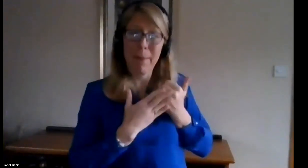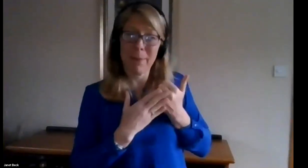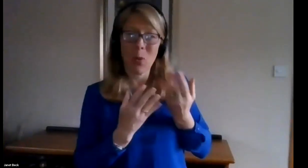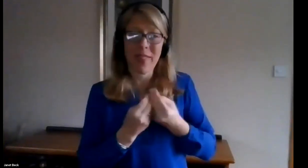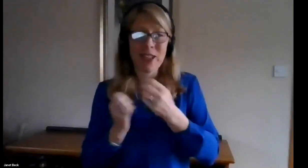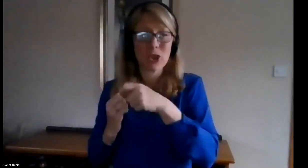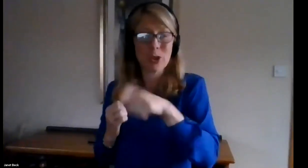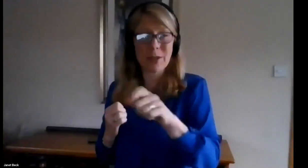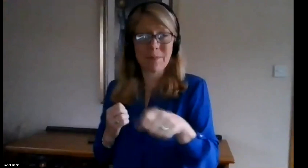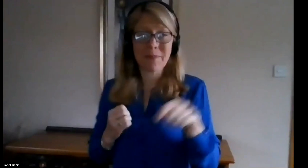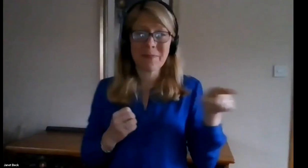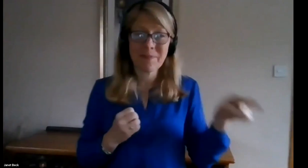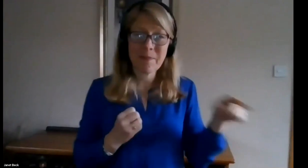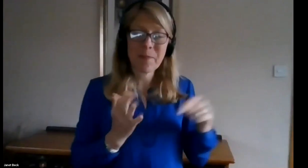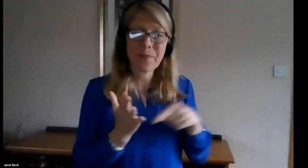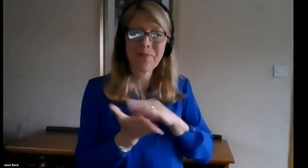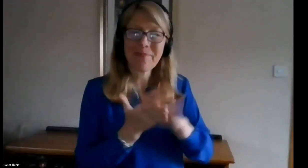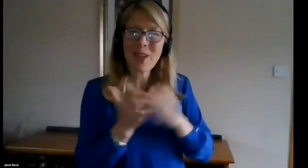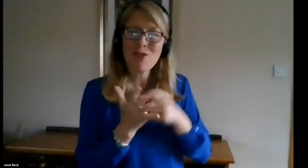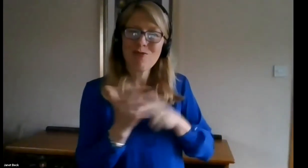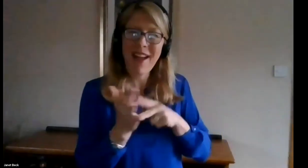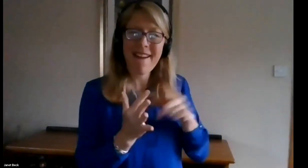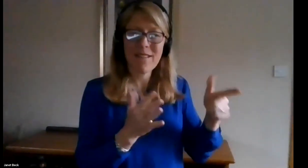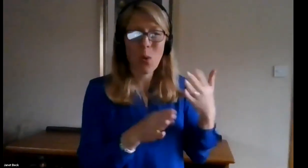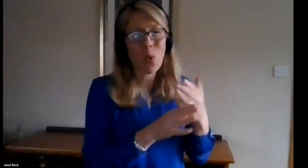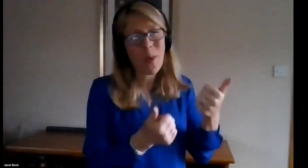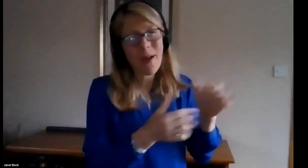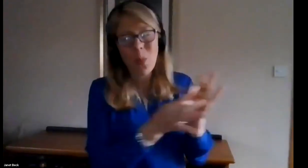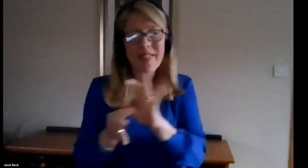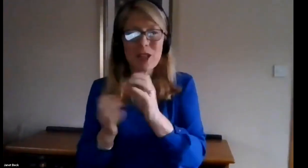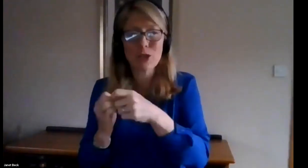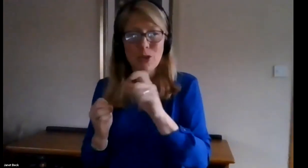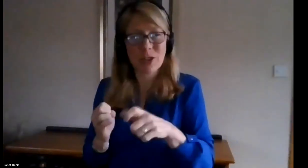they worked really well with the students who all worked really, really hard to get ready for